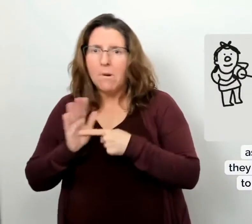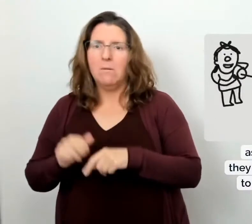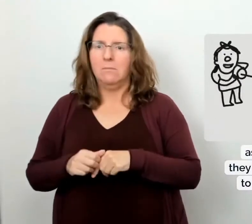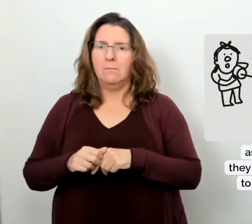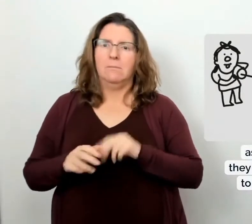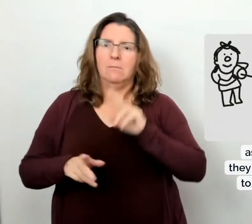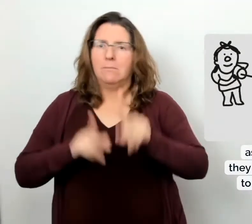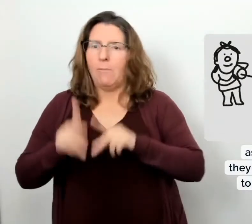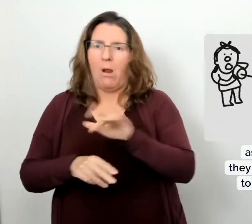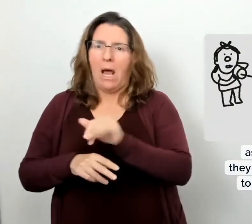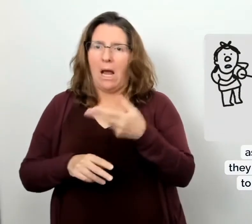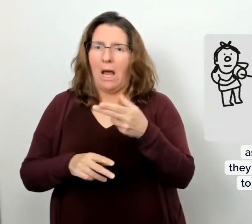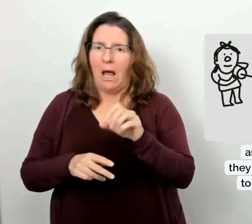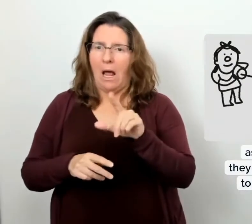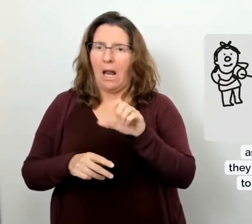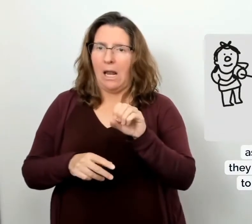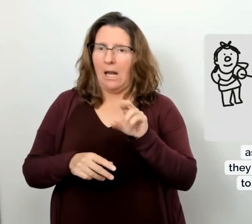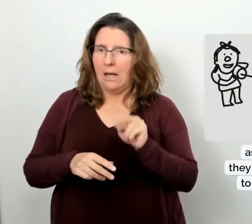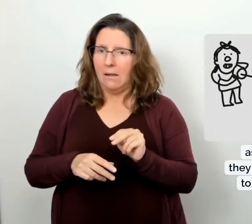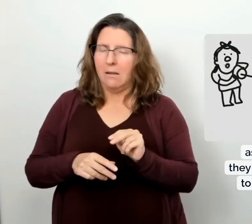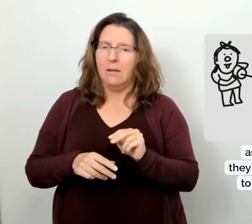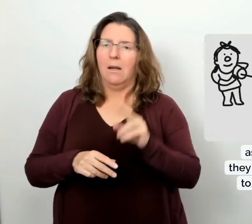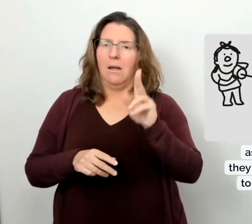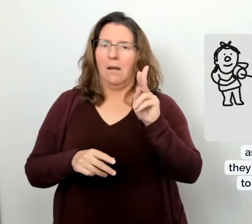One of the most famous examples is Helen Keller.